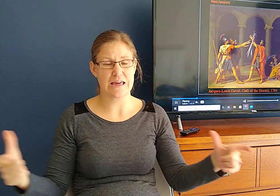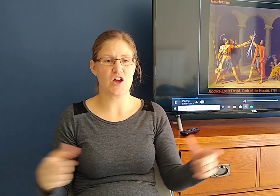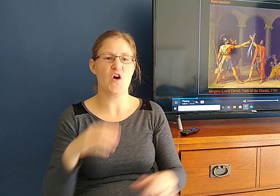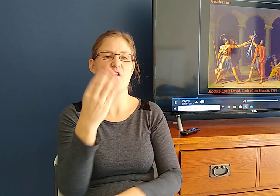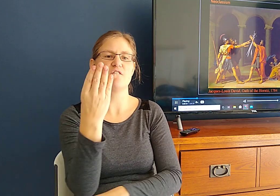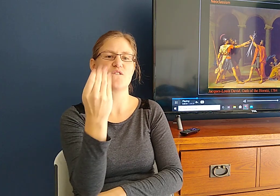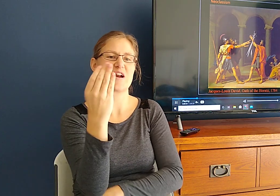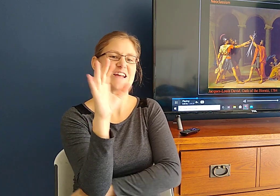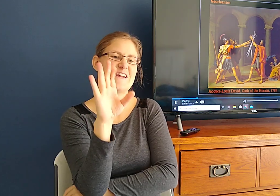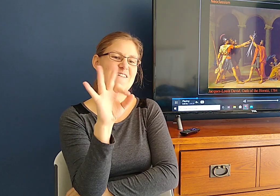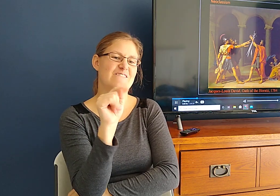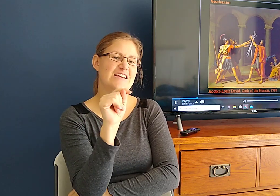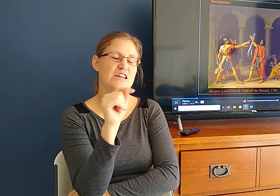feet wide by 10 feet high.